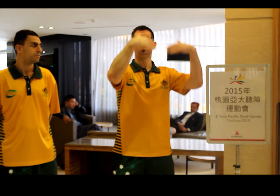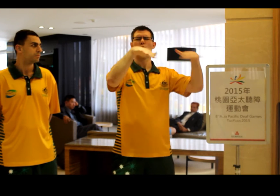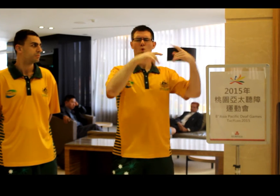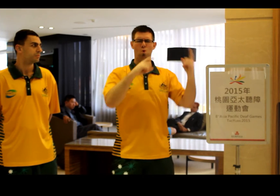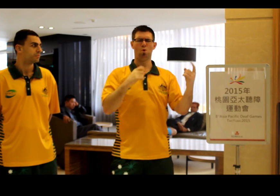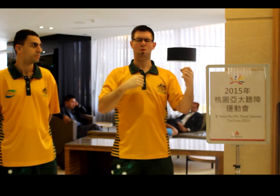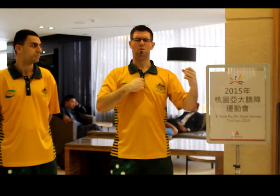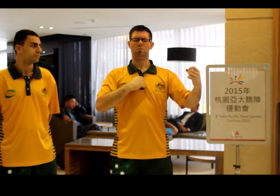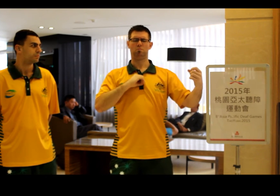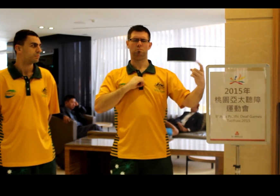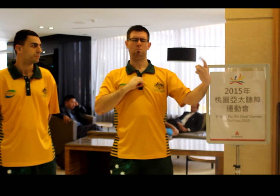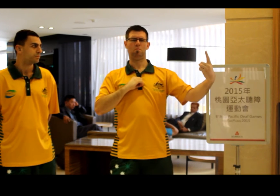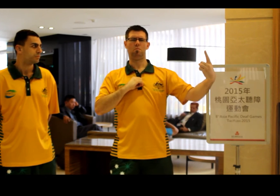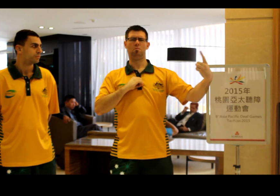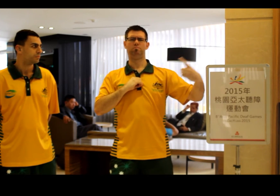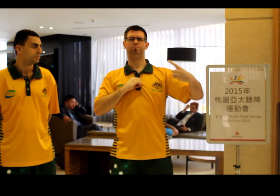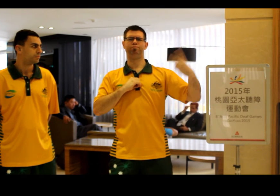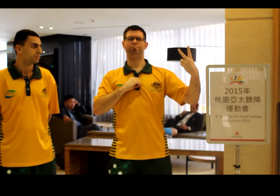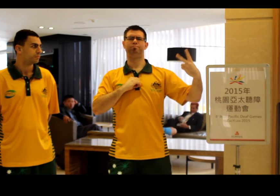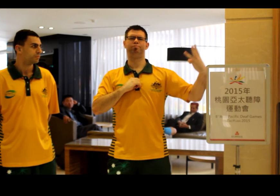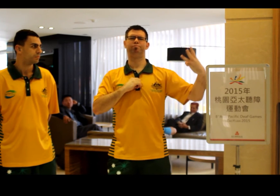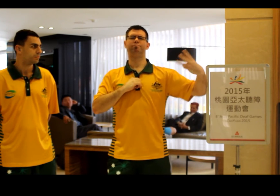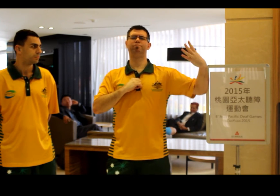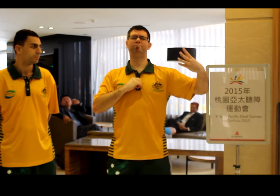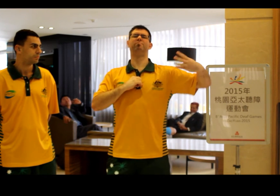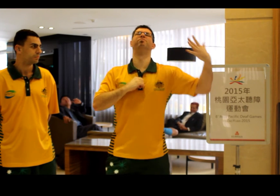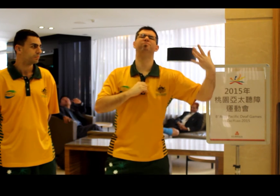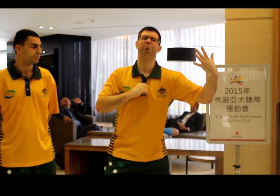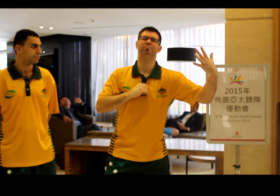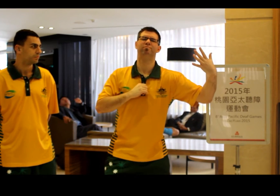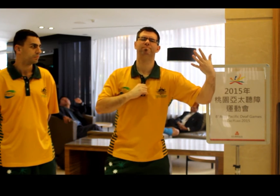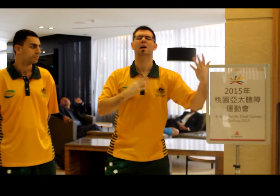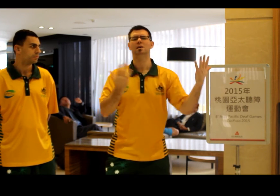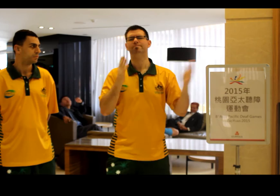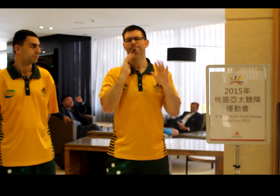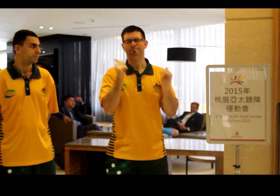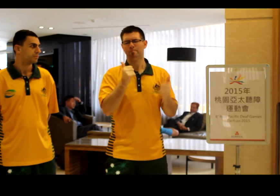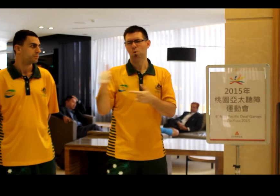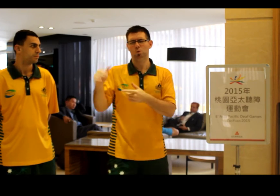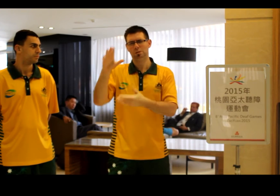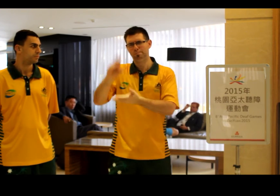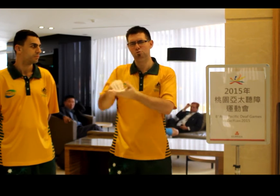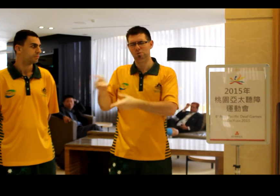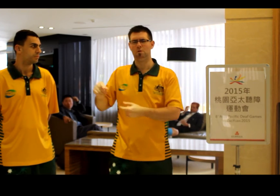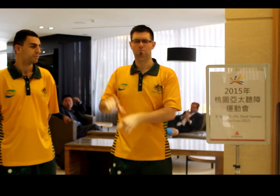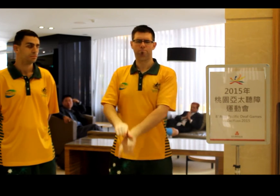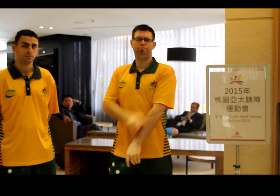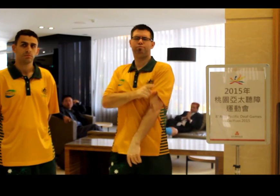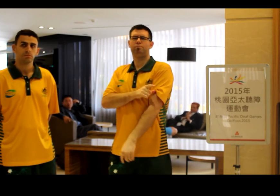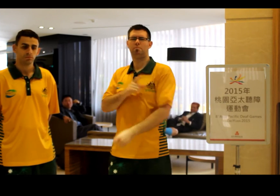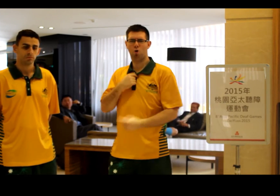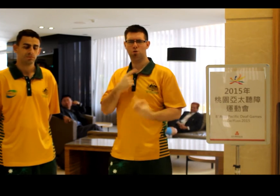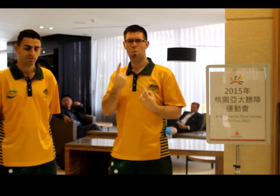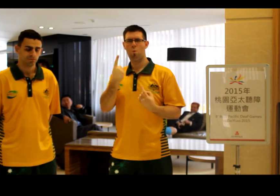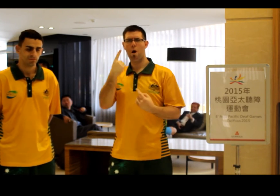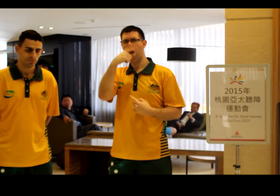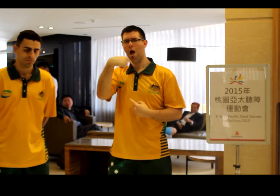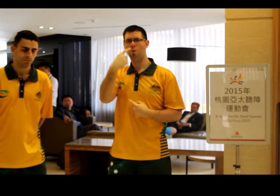and the class, which was quite outstanding, and it meant that they scored the additional goals, 5-0 in the end. But a good experience for the